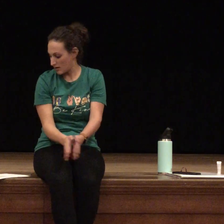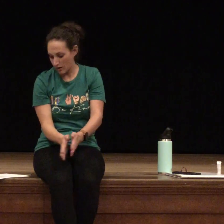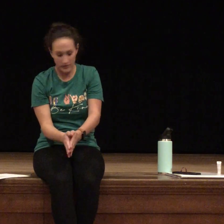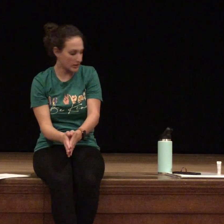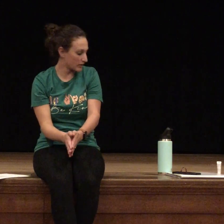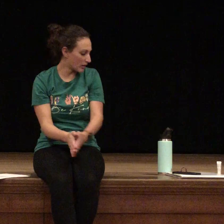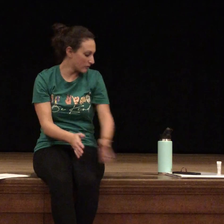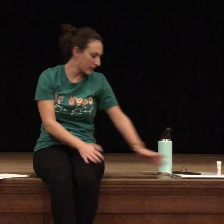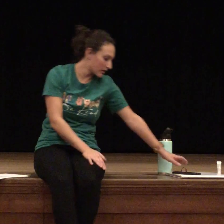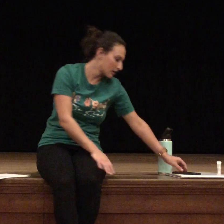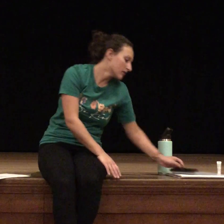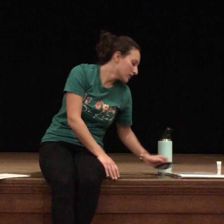I was gonna get the alphabet thing.